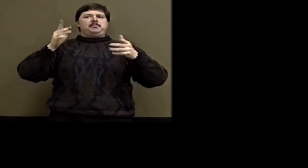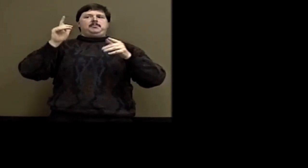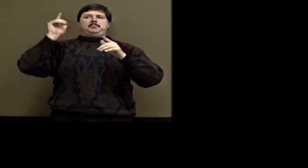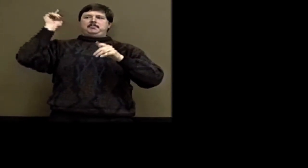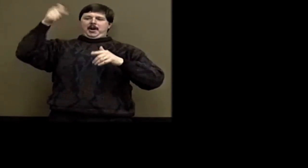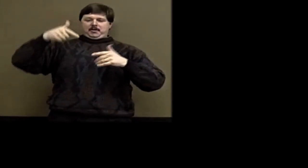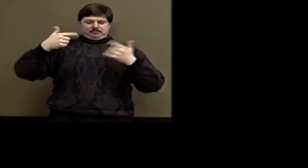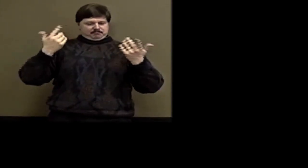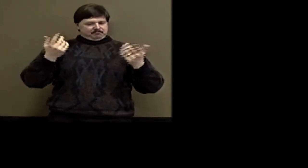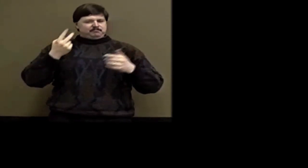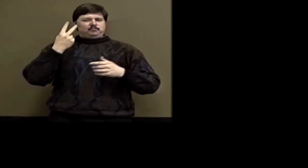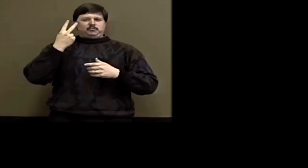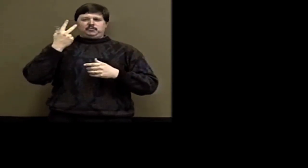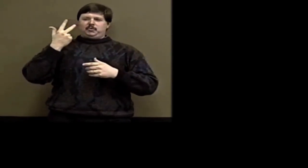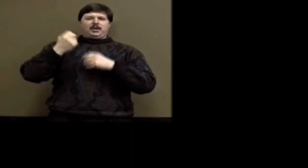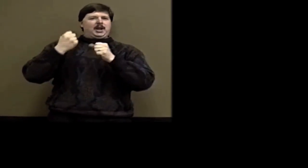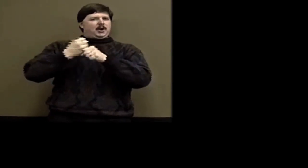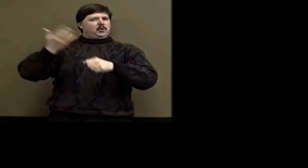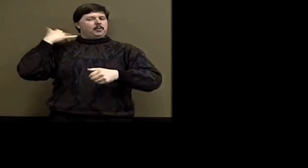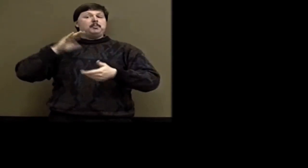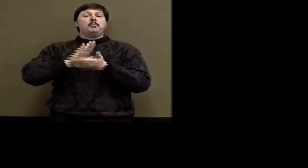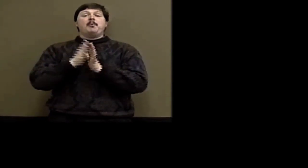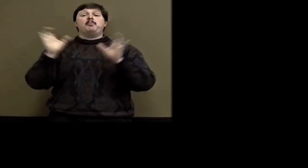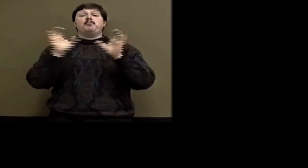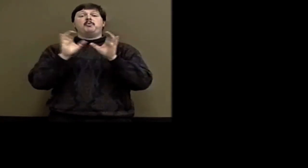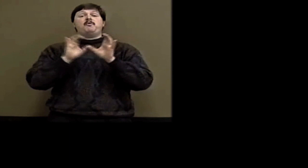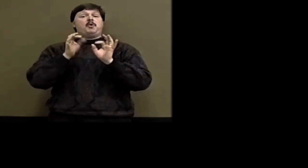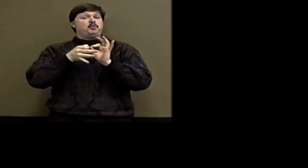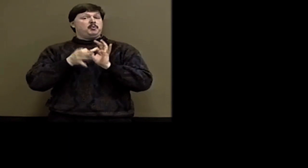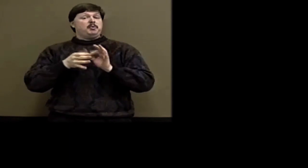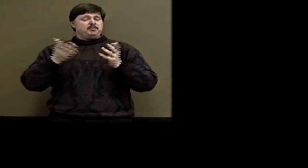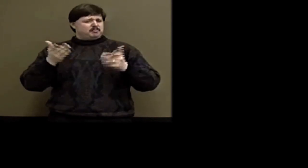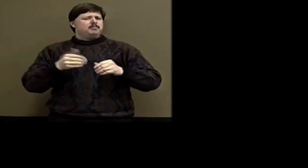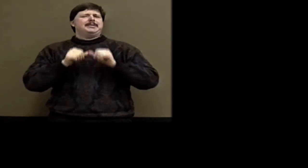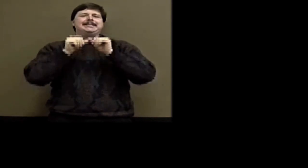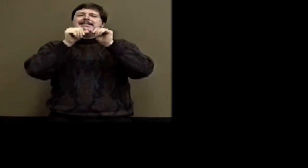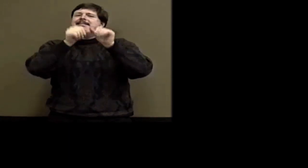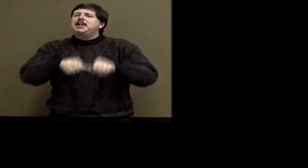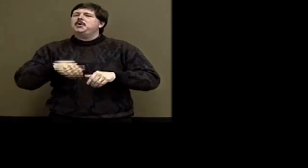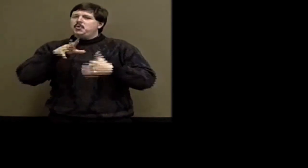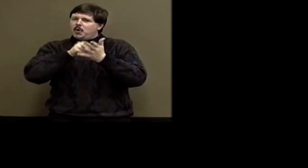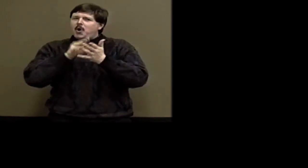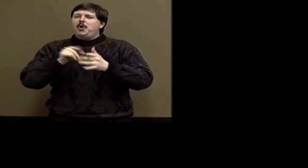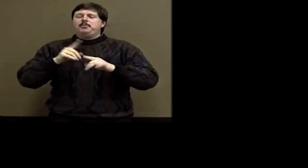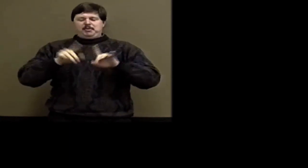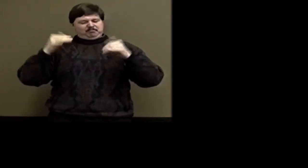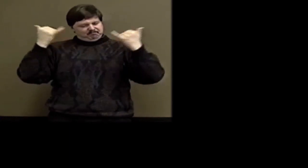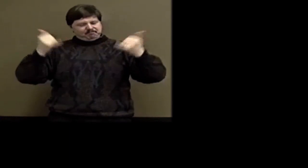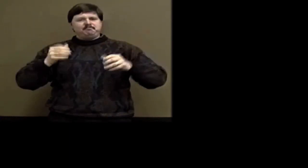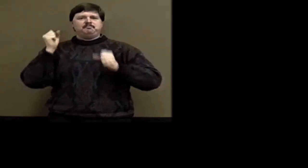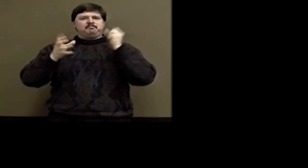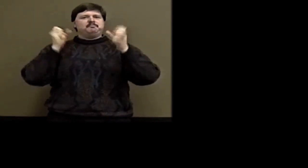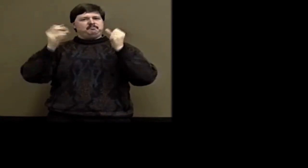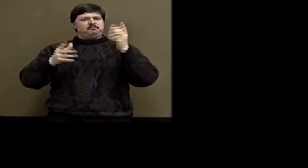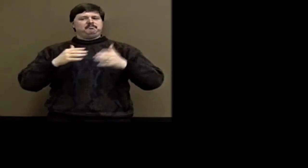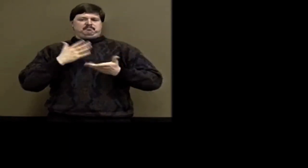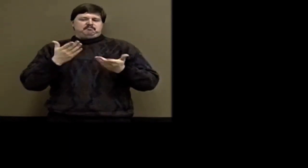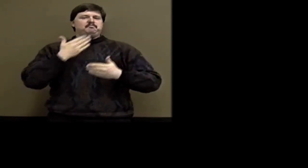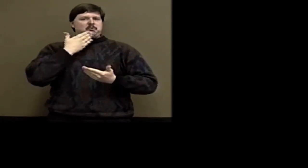certified interpreter. I've continued to learn American Sign Language. Now I'm fluent in both English and ASL.